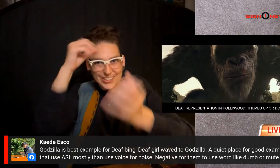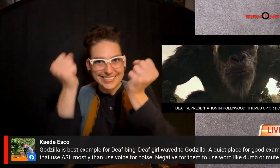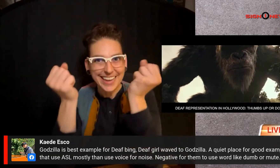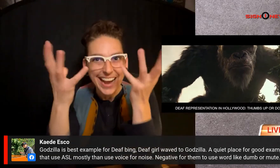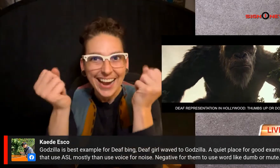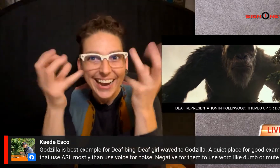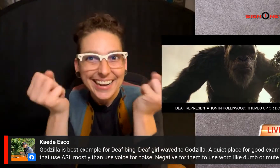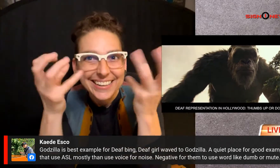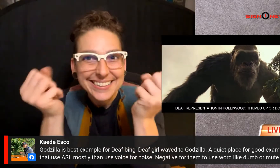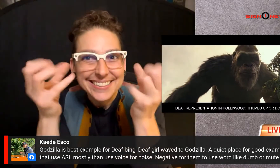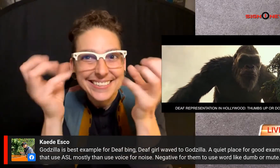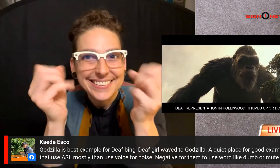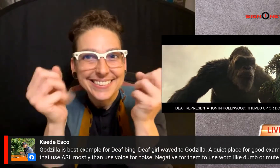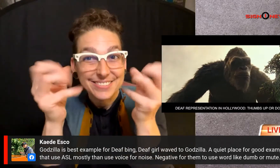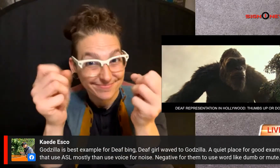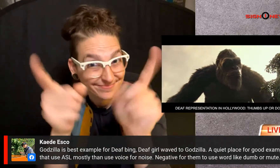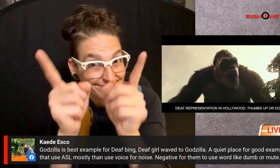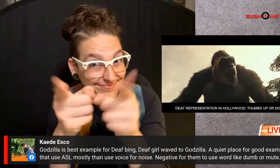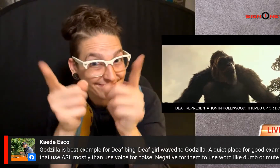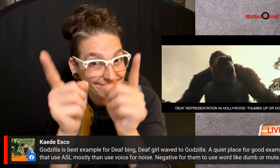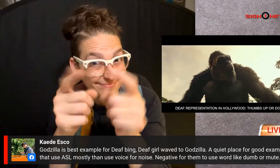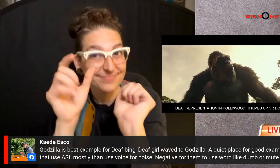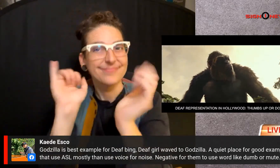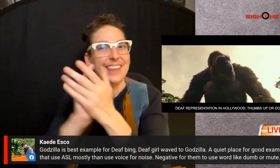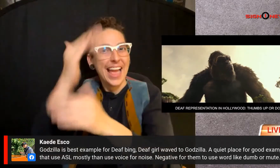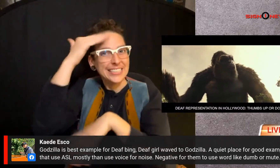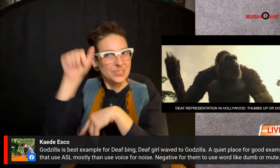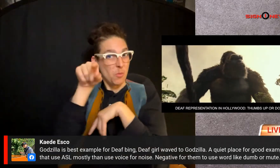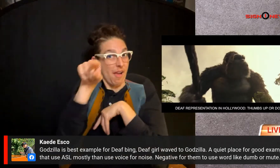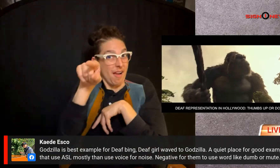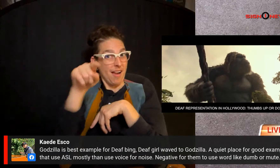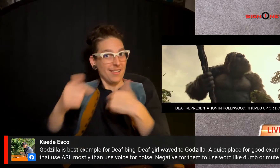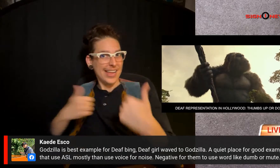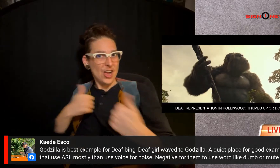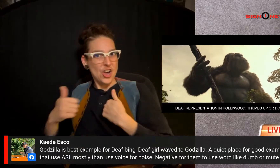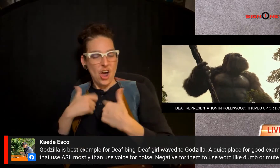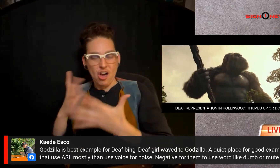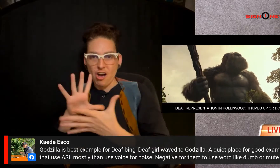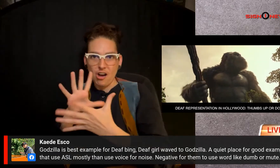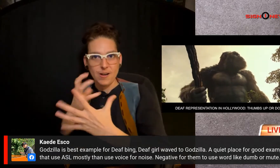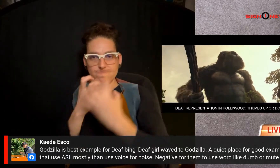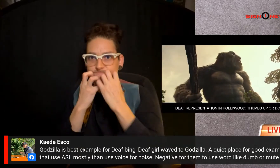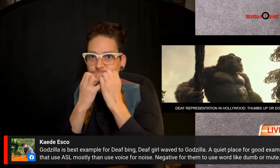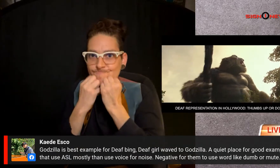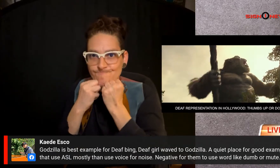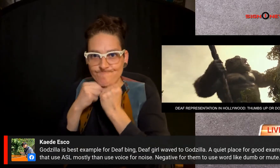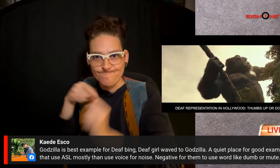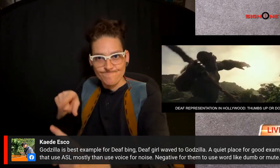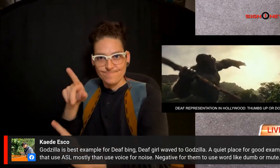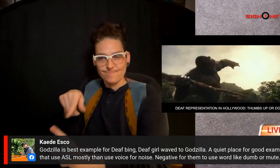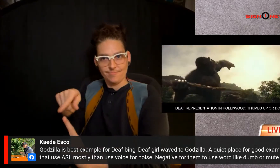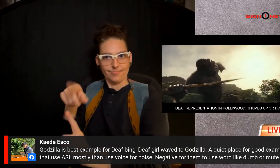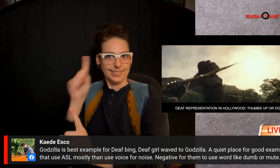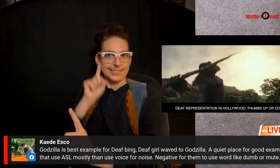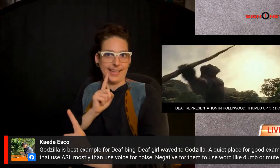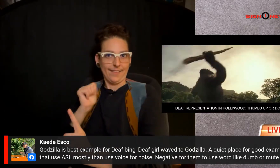in King Kong, he learned how to sign. Remember the gorillas who learned how to sign? That's kind of that's why King Kong was